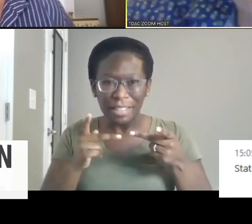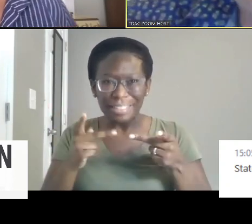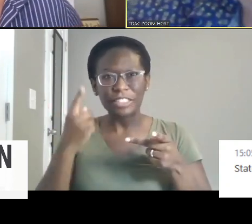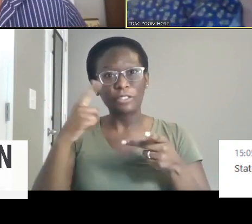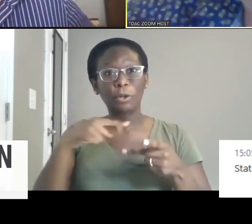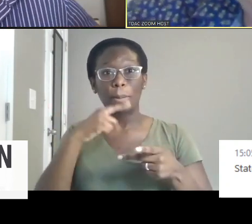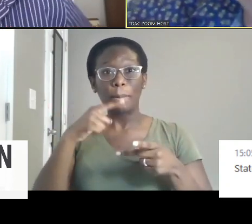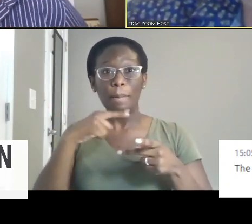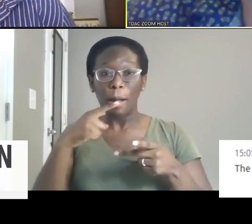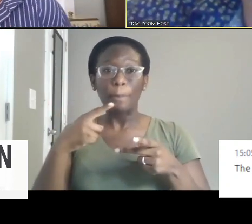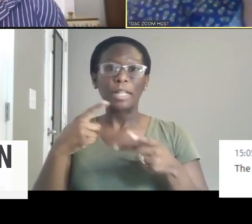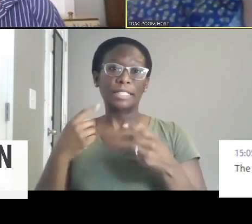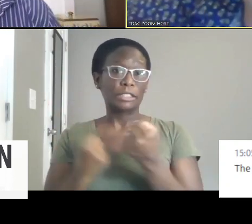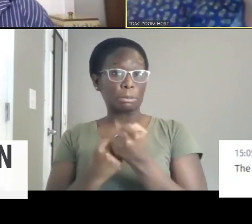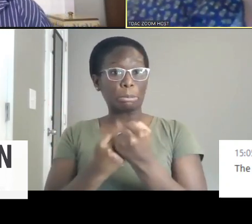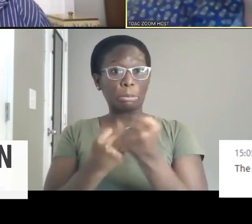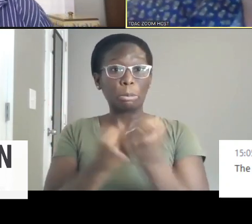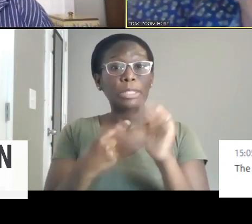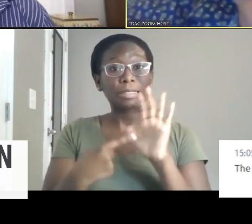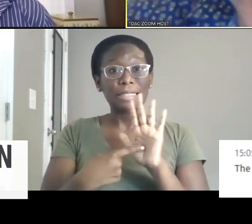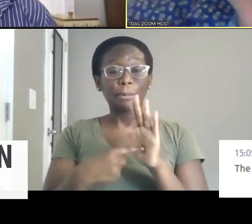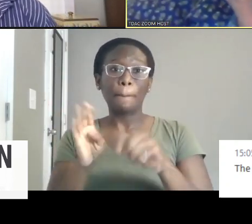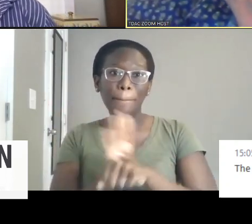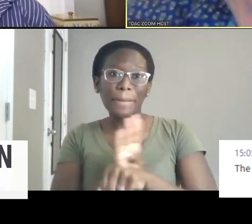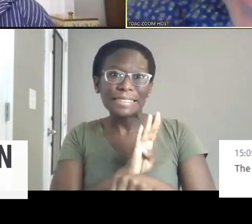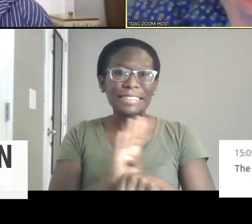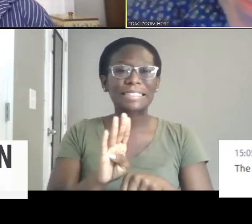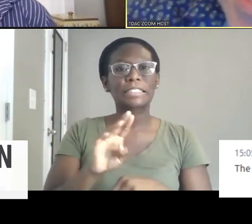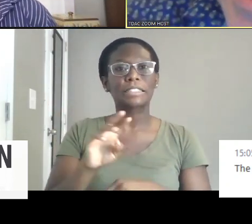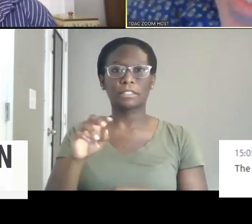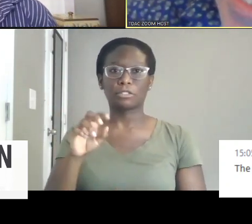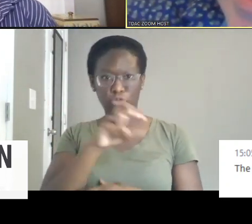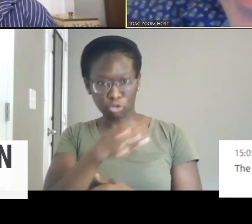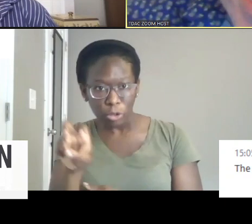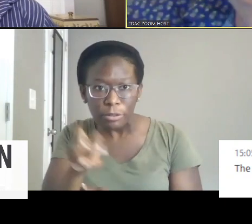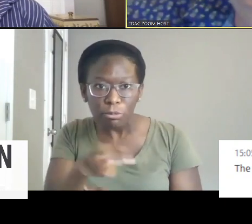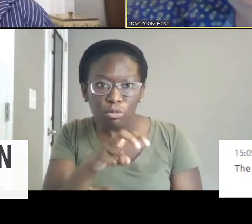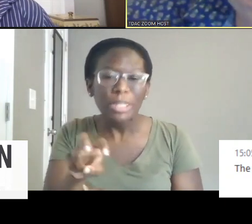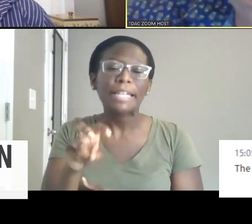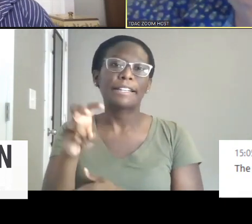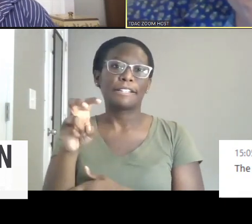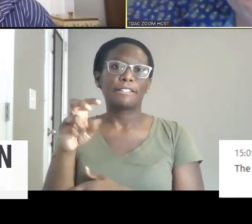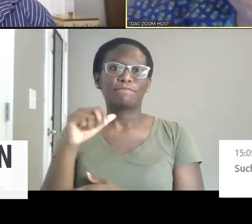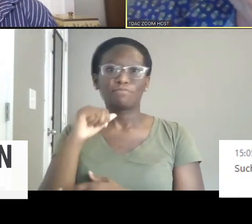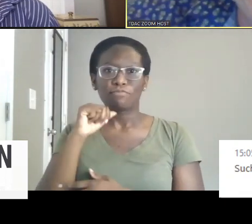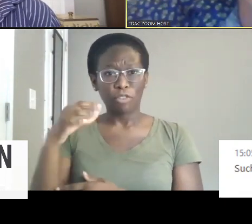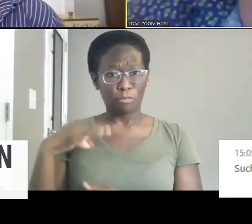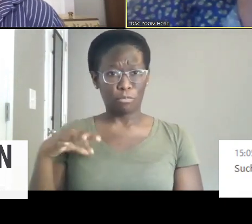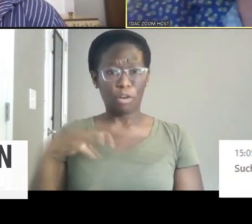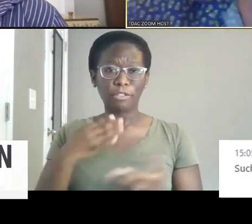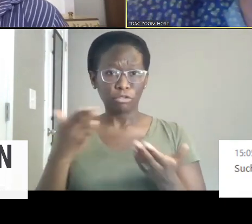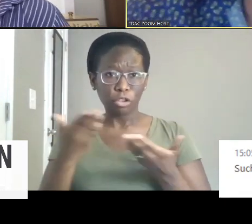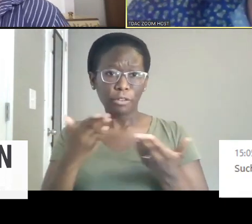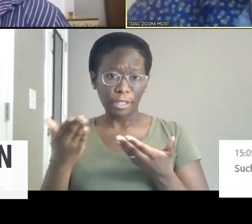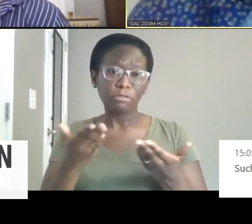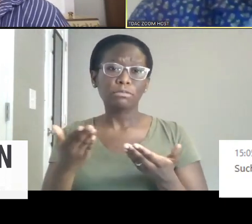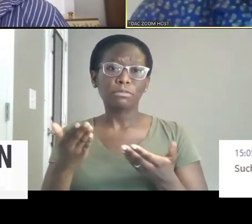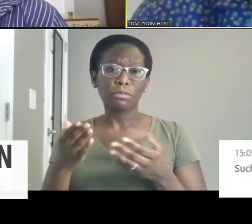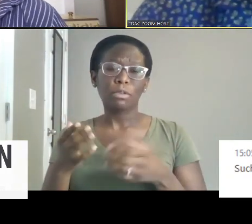accommodation, such as businesses, transportation, and nonprofit services, and